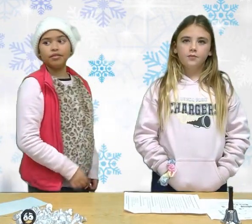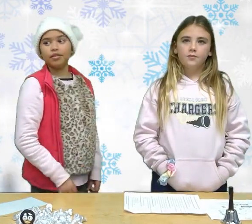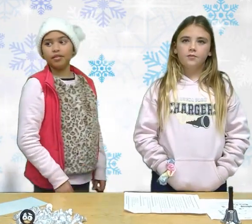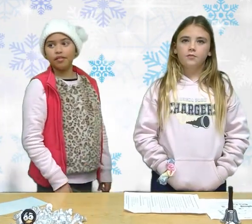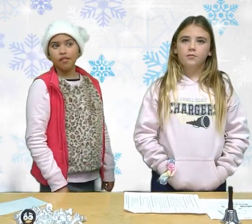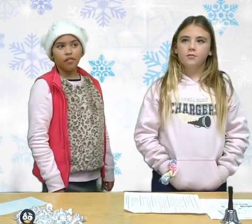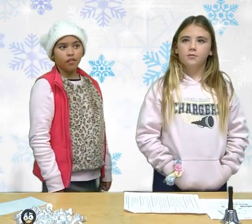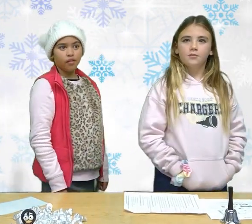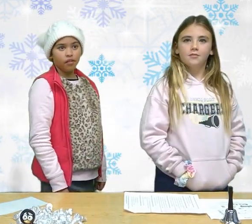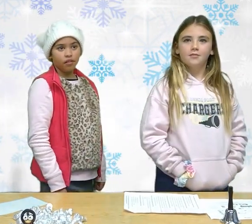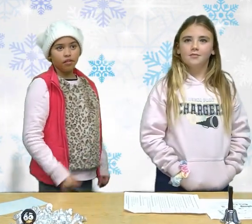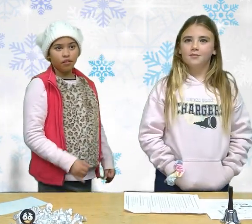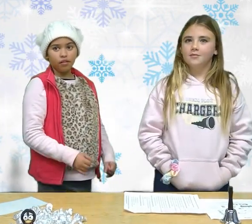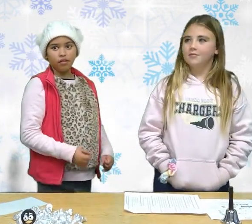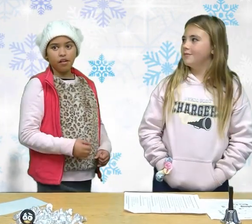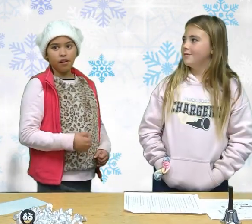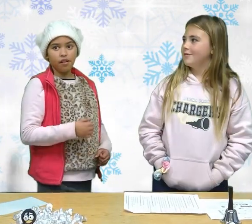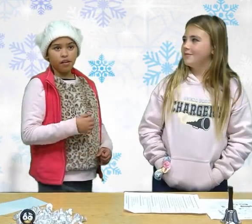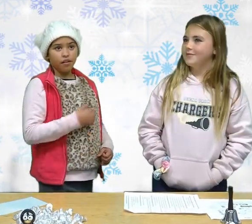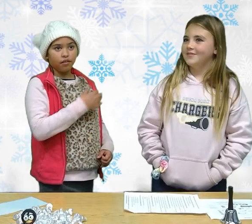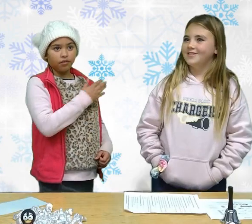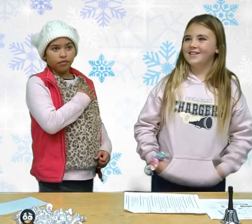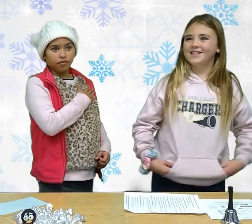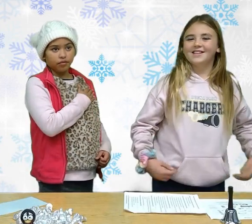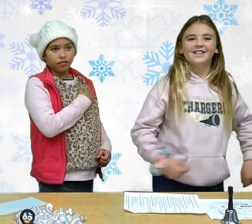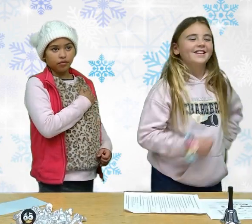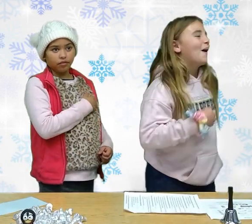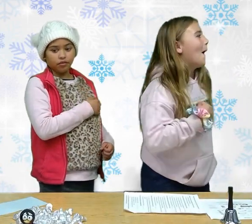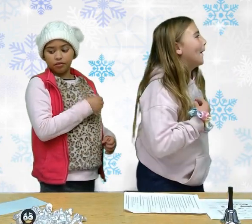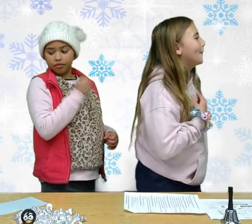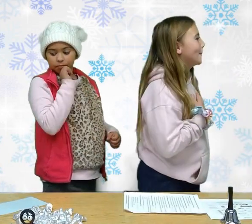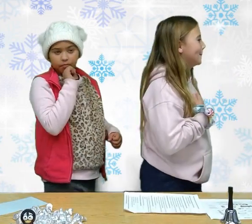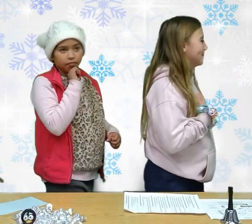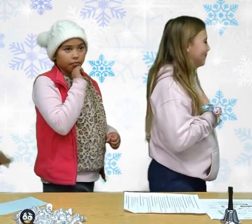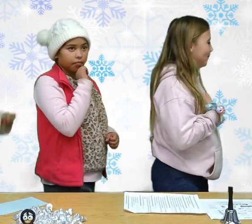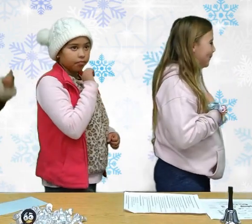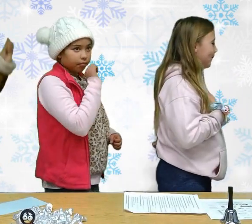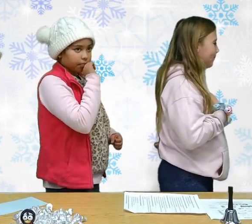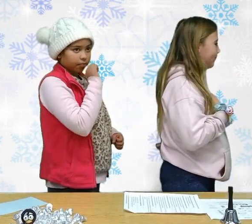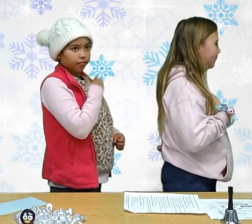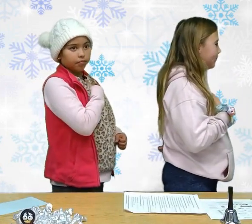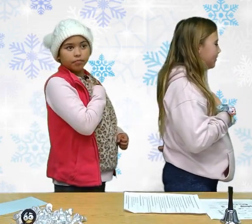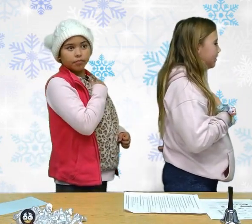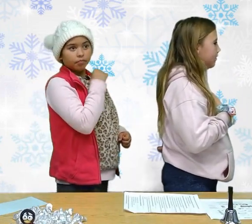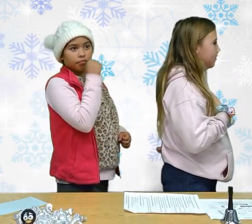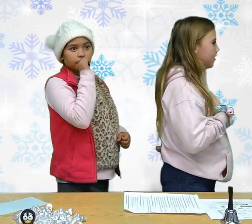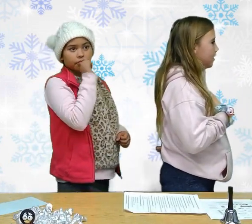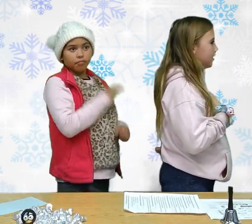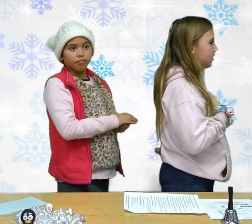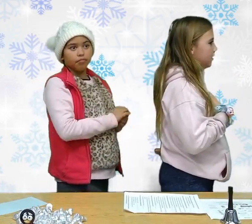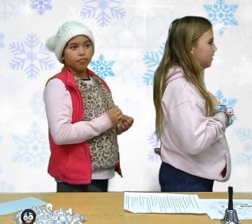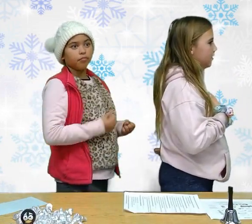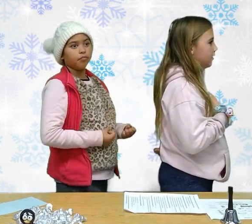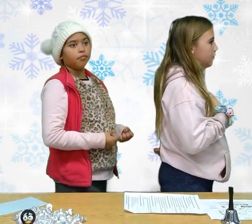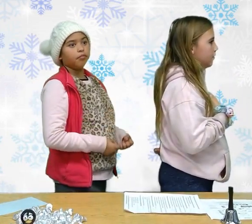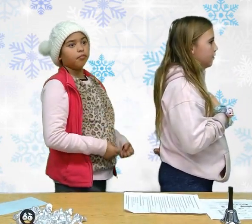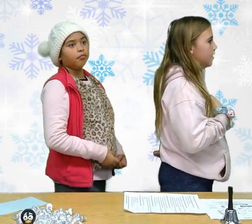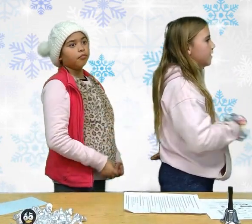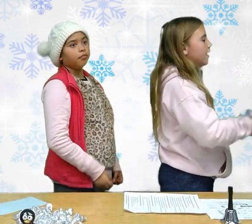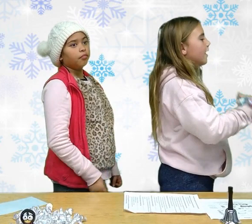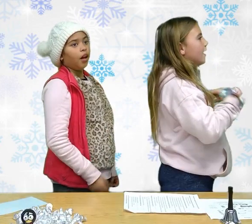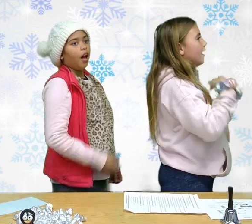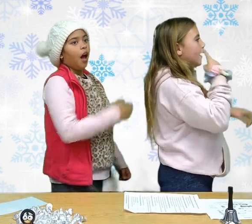Lastly, please stand for the Pledge of Allegiance. Put your right hand over your heart. Ready?